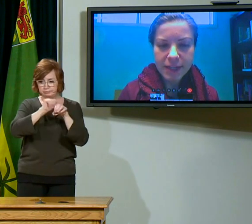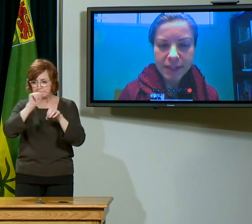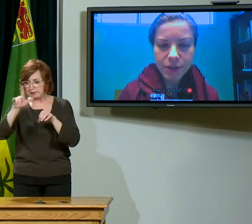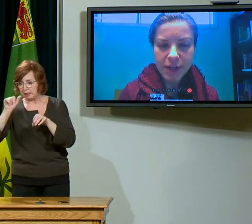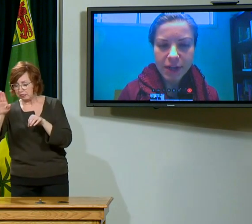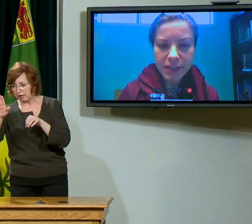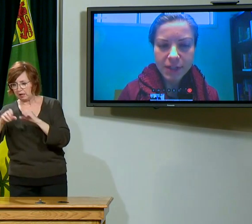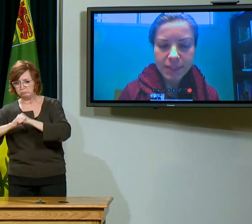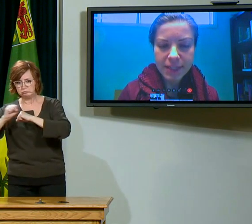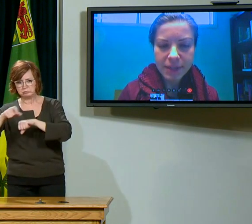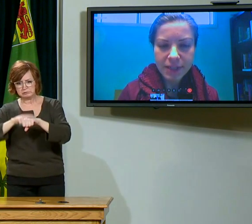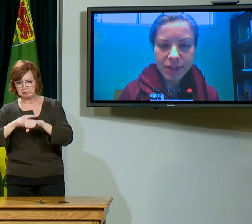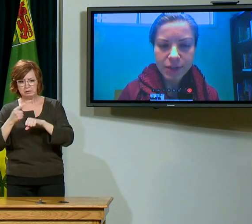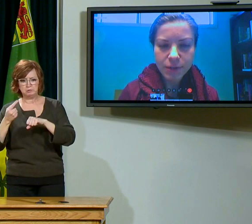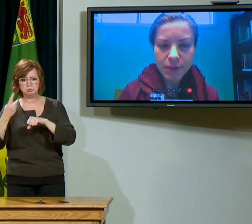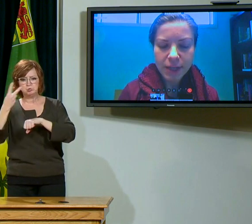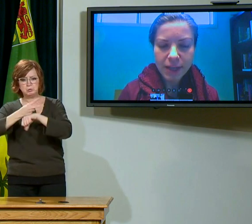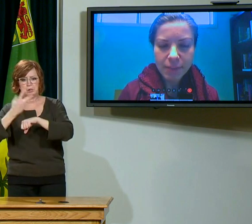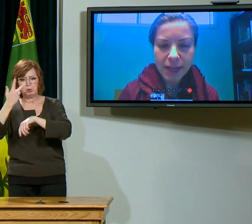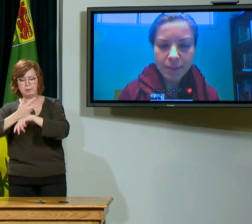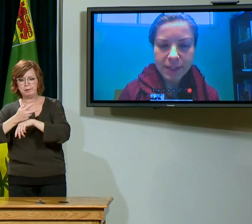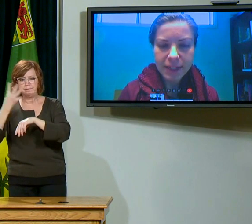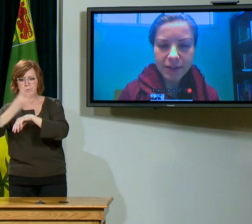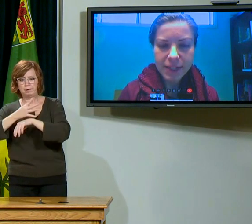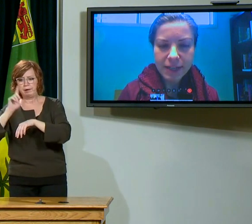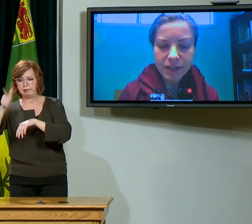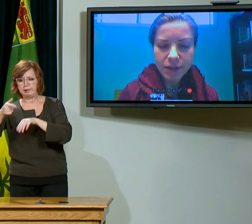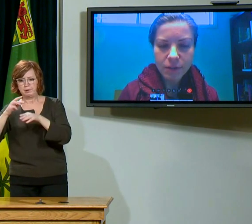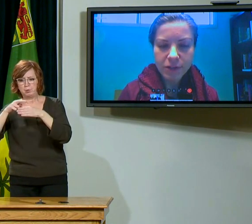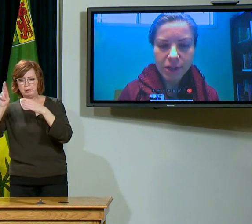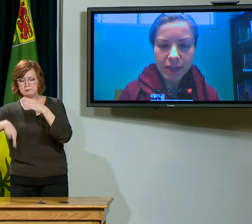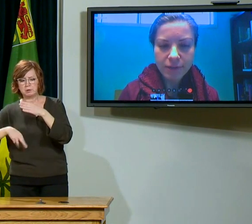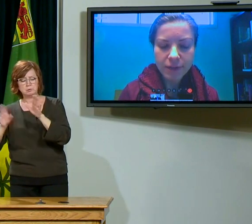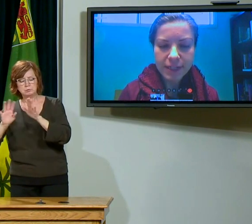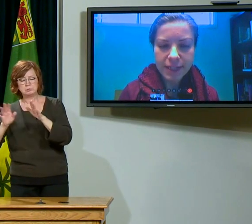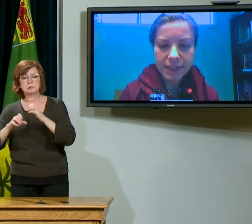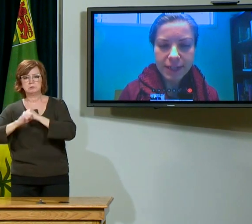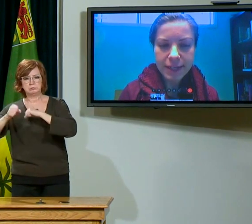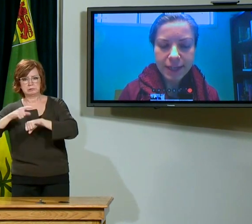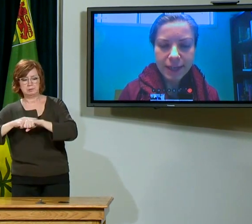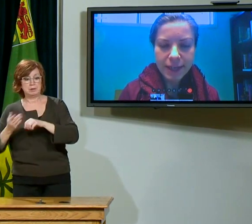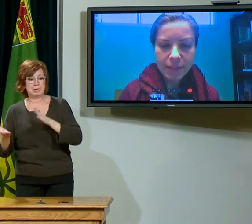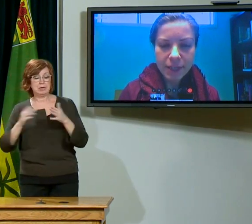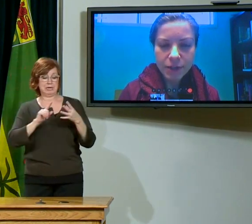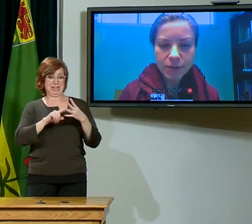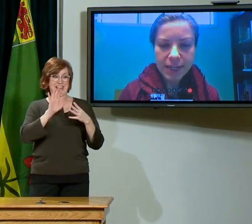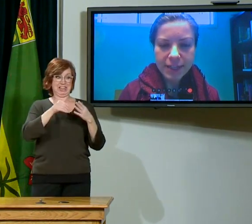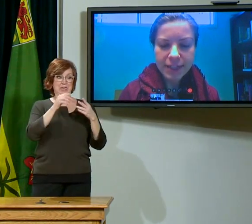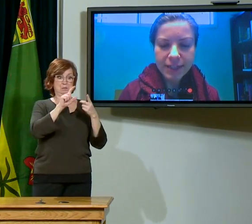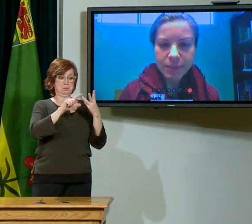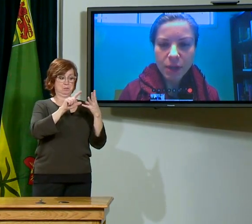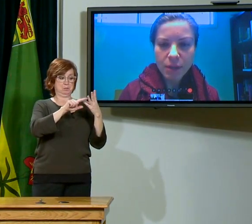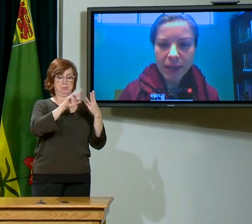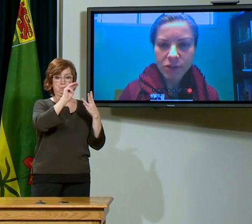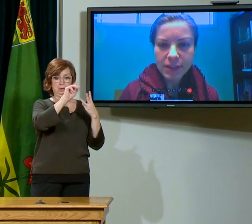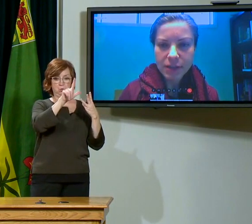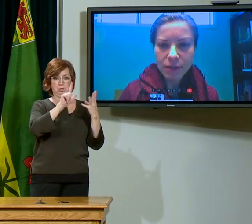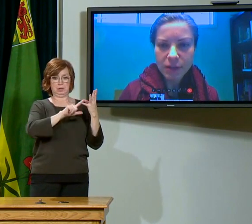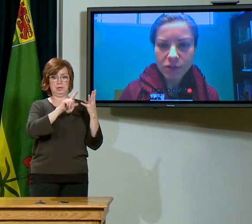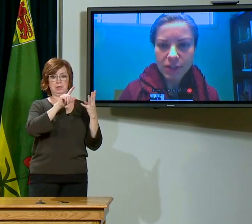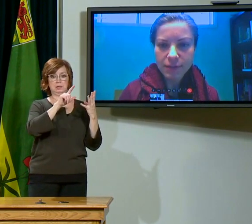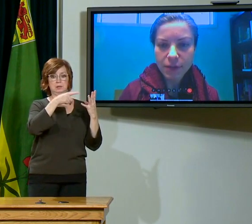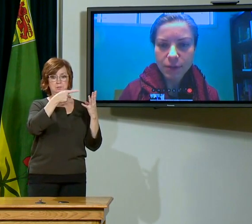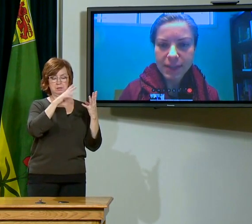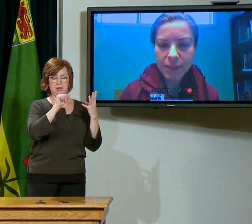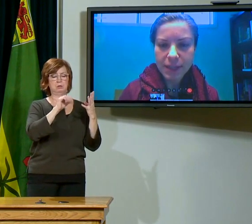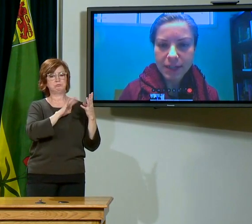the need to transport specimens to labs in either Saskatoon or Regina for the testing. They do test in small batches, so it's